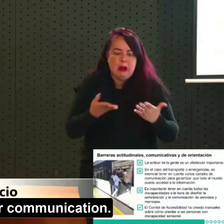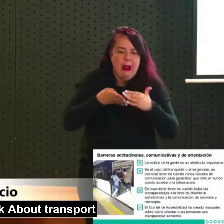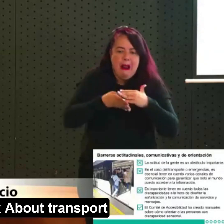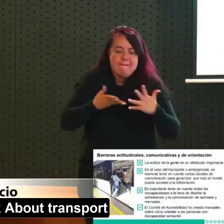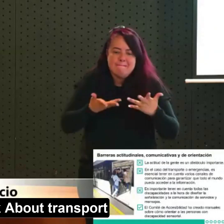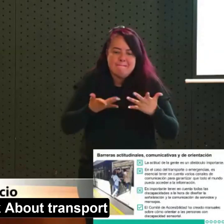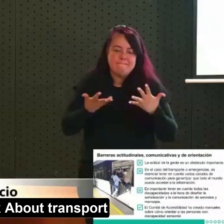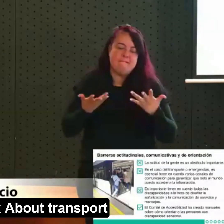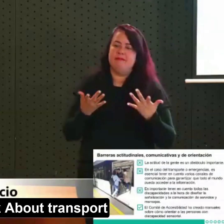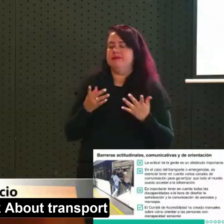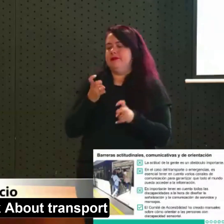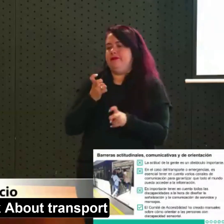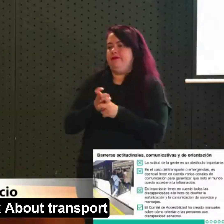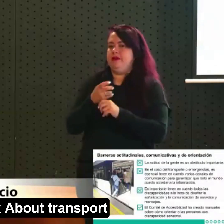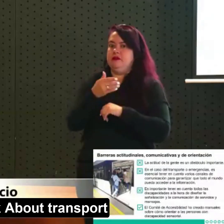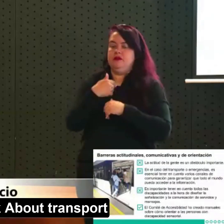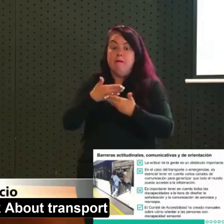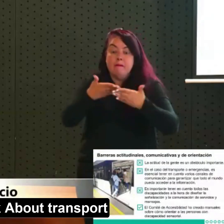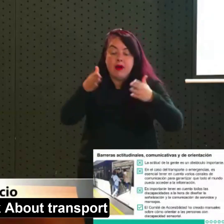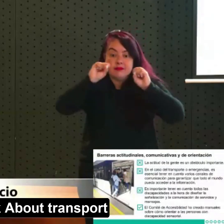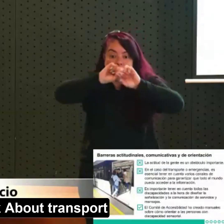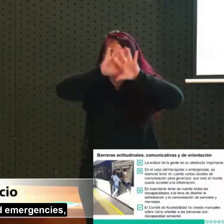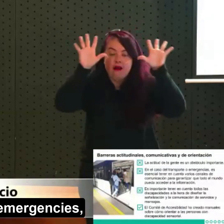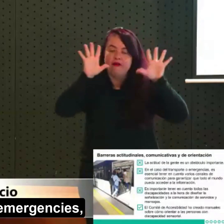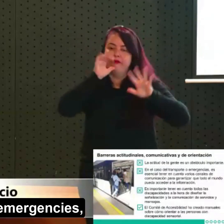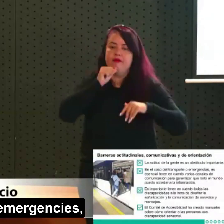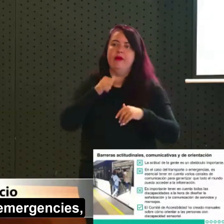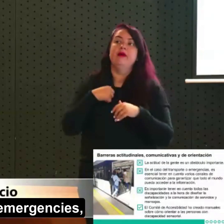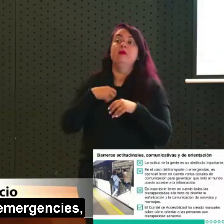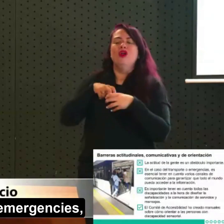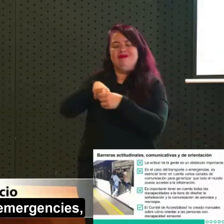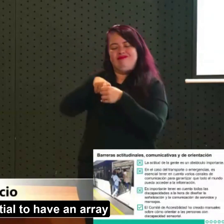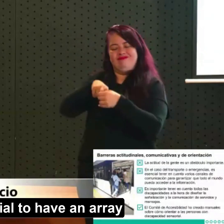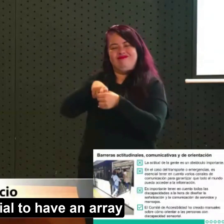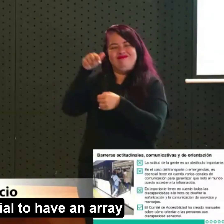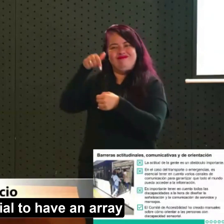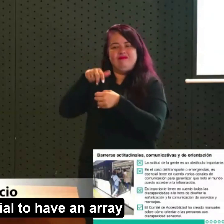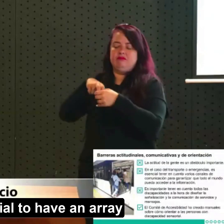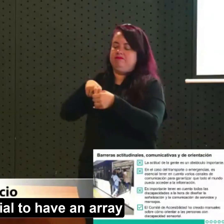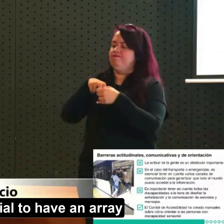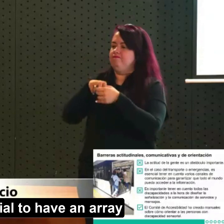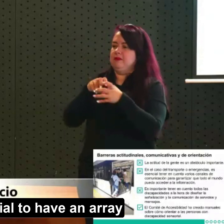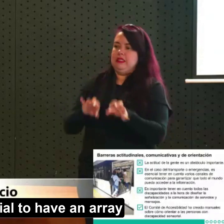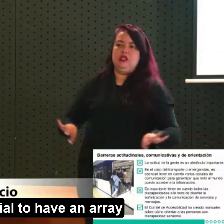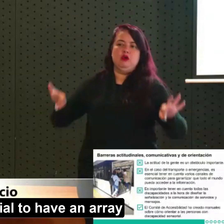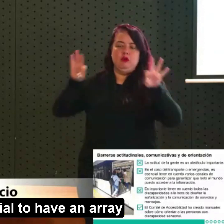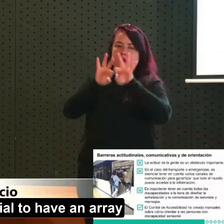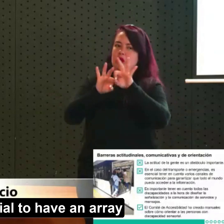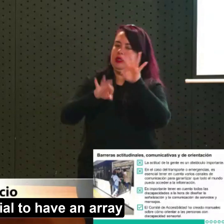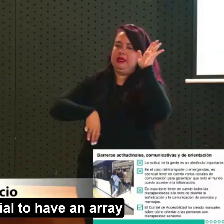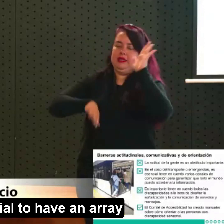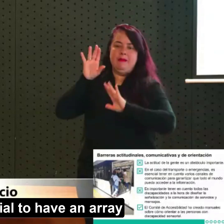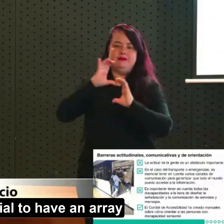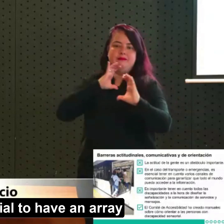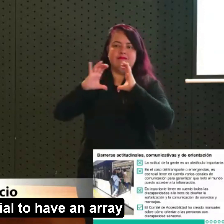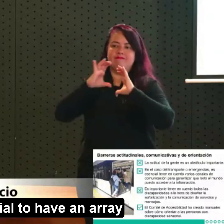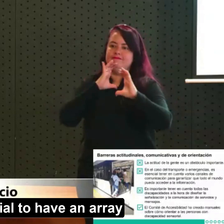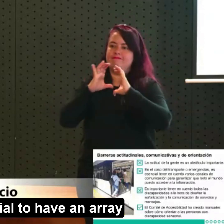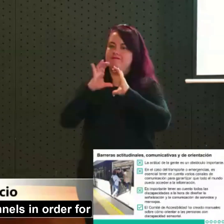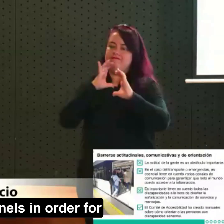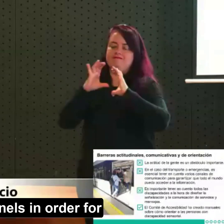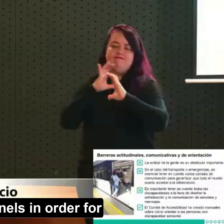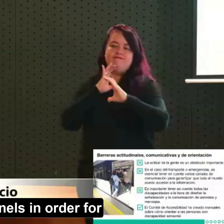clear communication. If we talk about transport and emergencies, it is essential to have